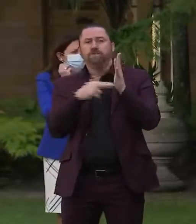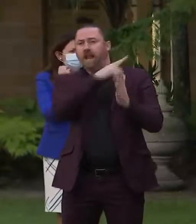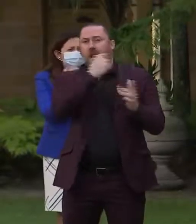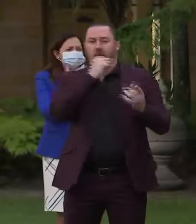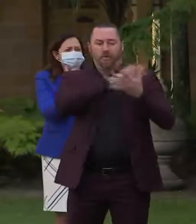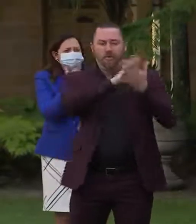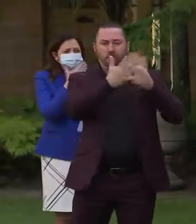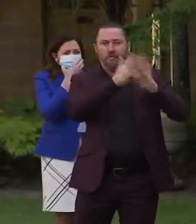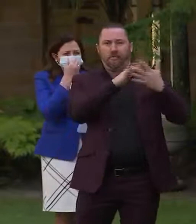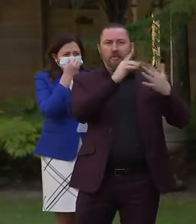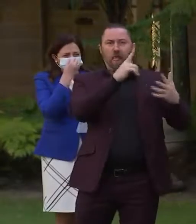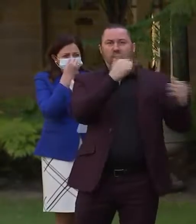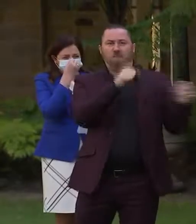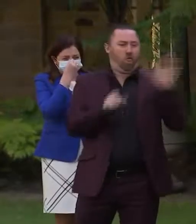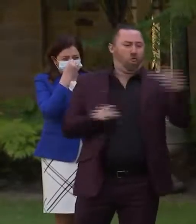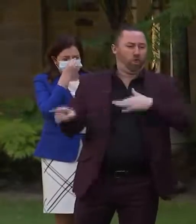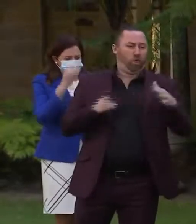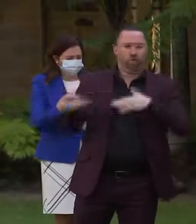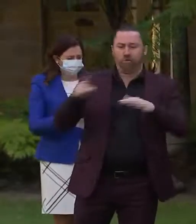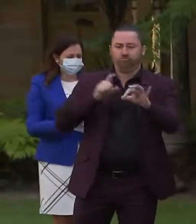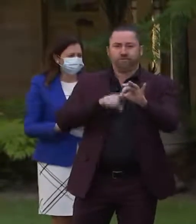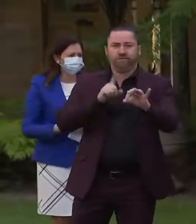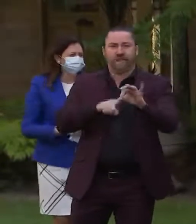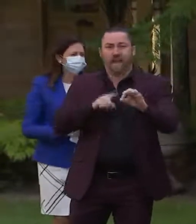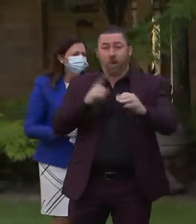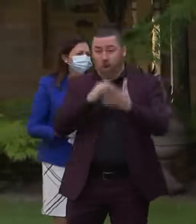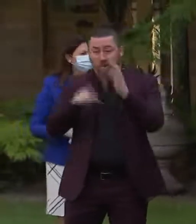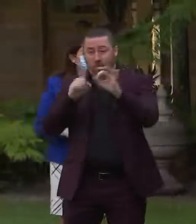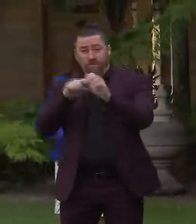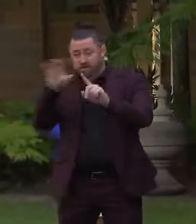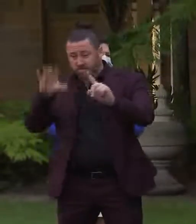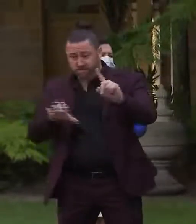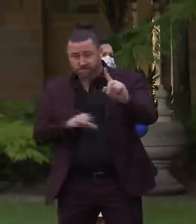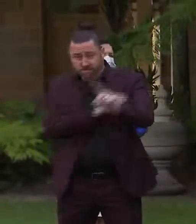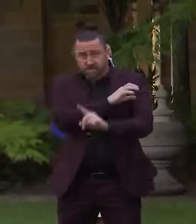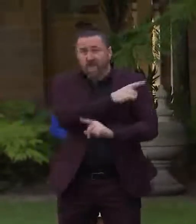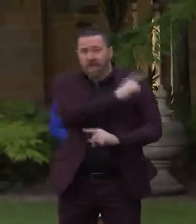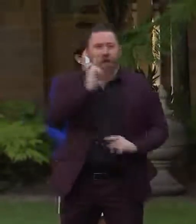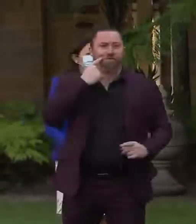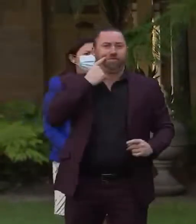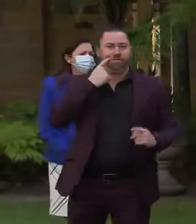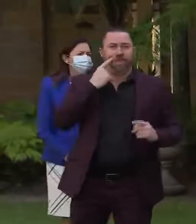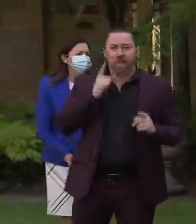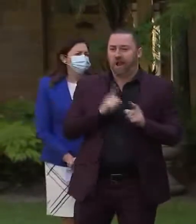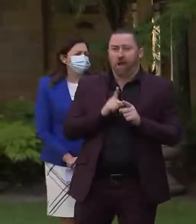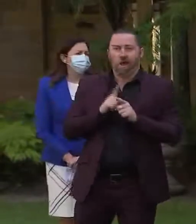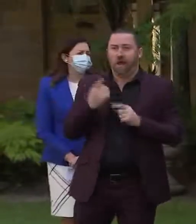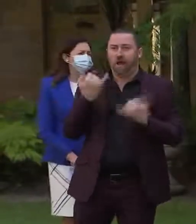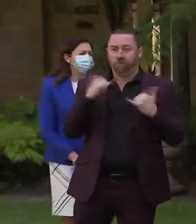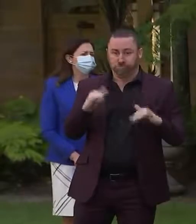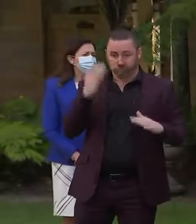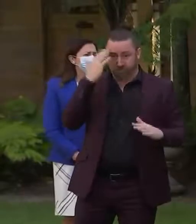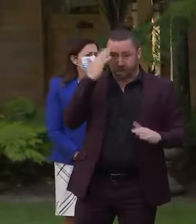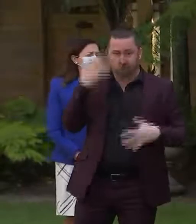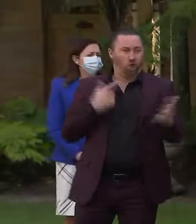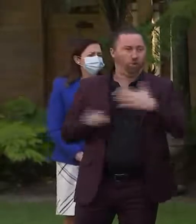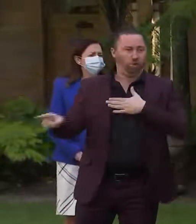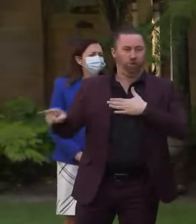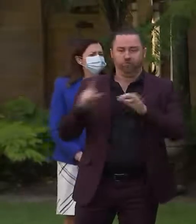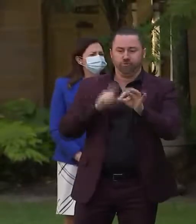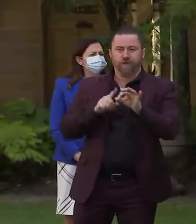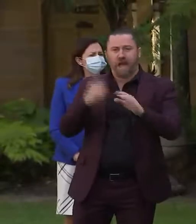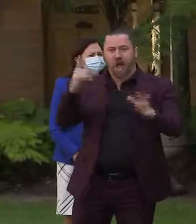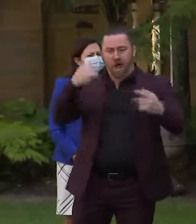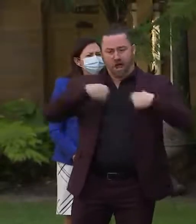attack on the states and territories. And that's what we've seen overnight, an orchestrated attack by Morrison government ministers against the states